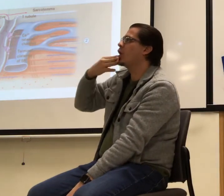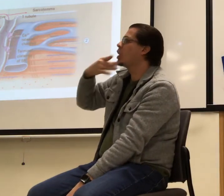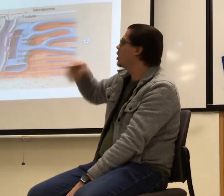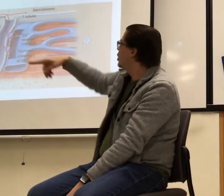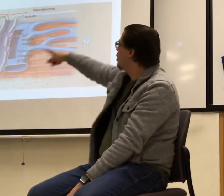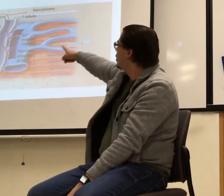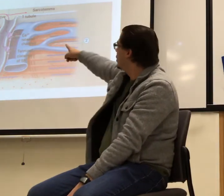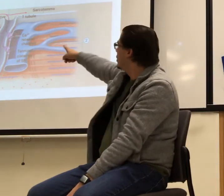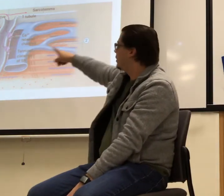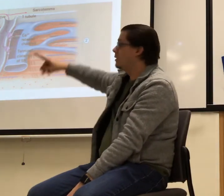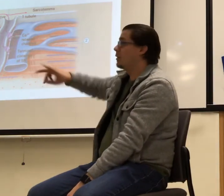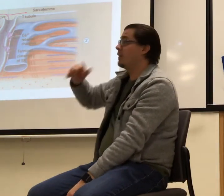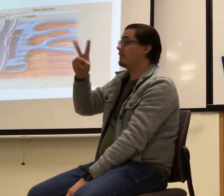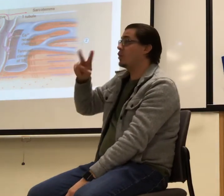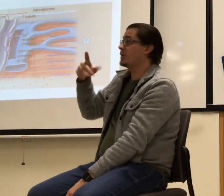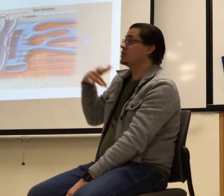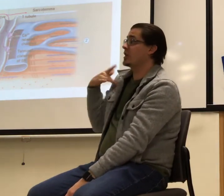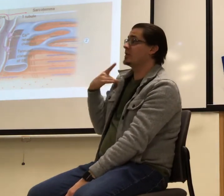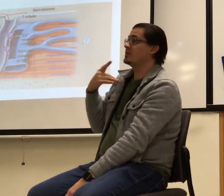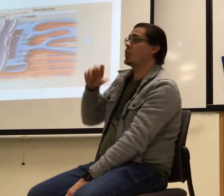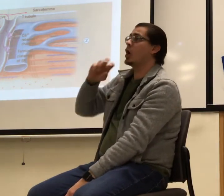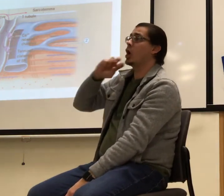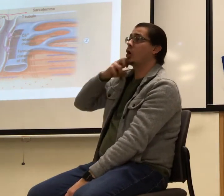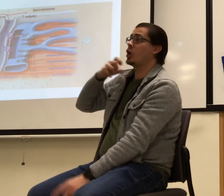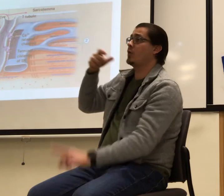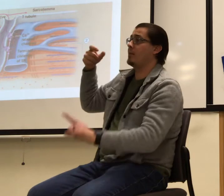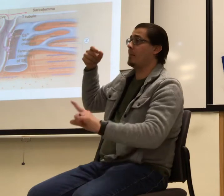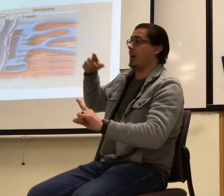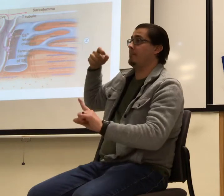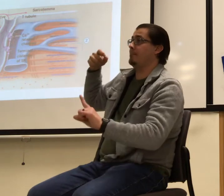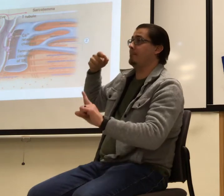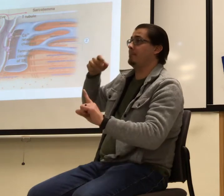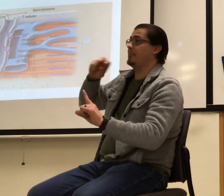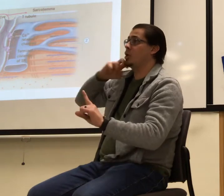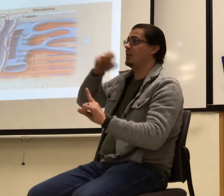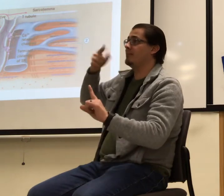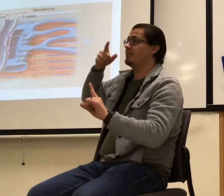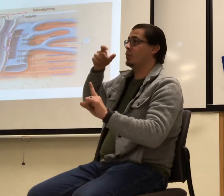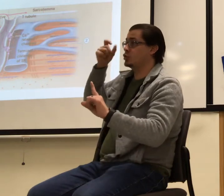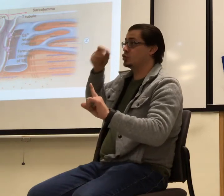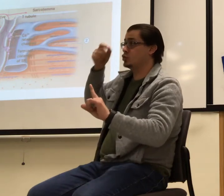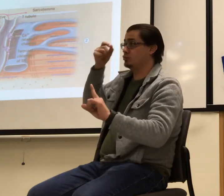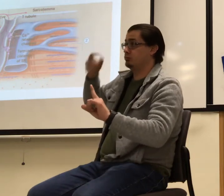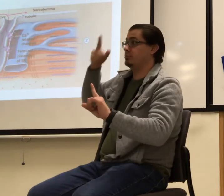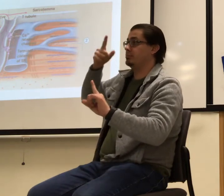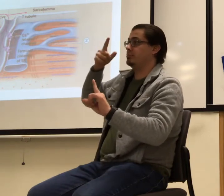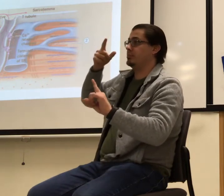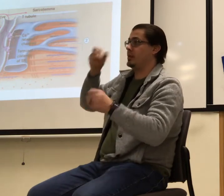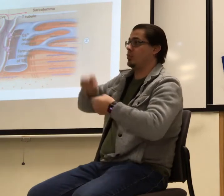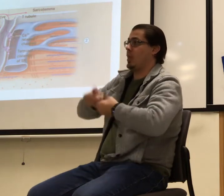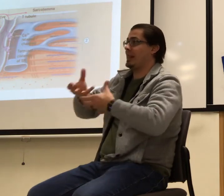They're voltage sensitive, so a nerve impulse will trigger that, right?